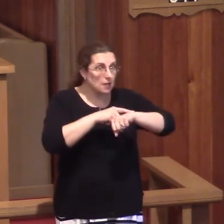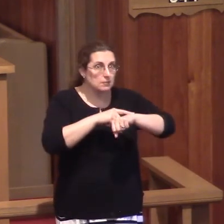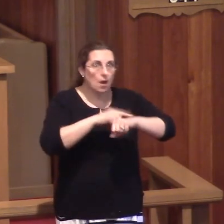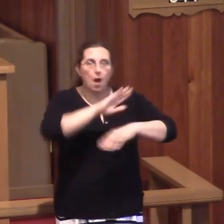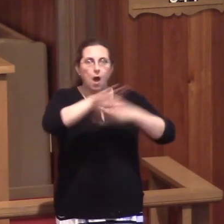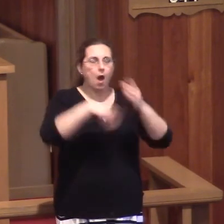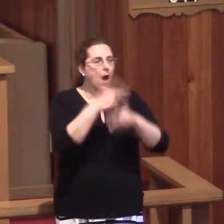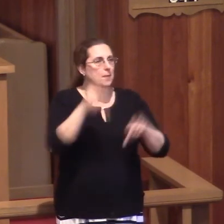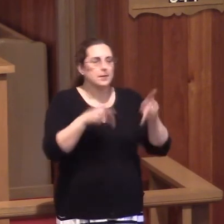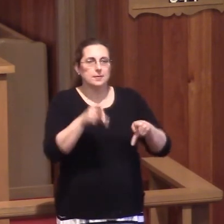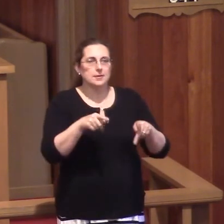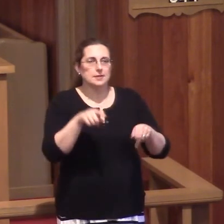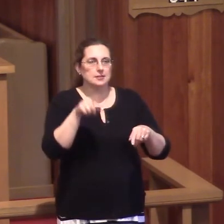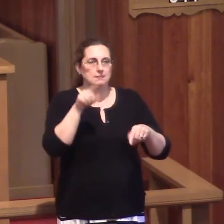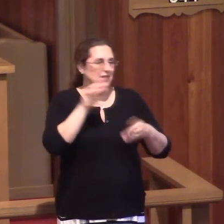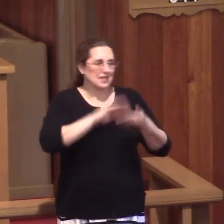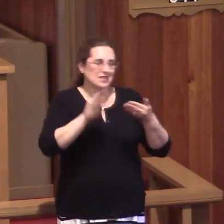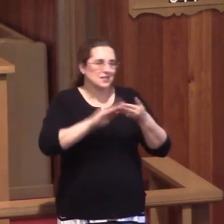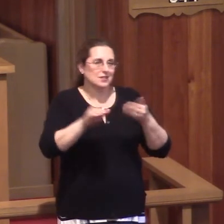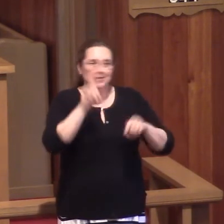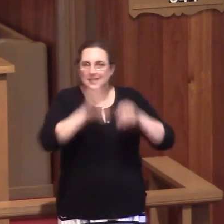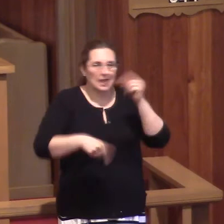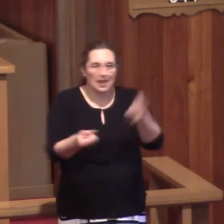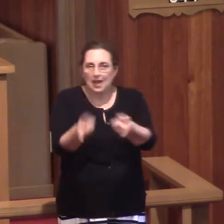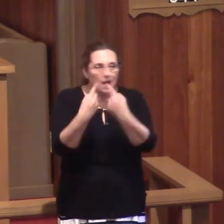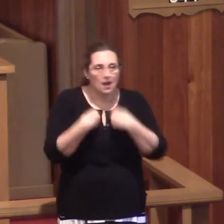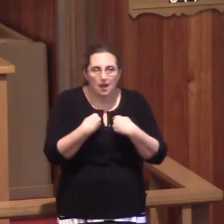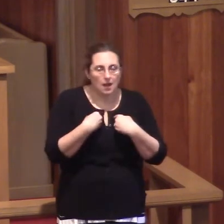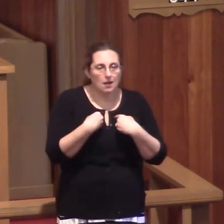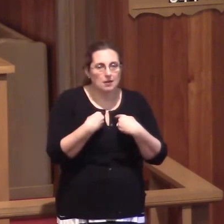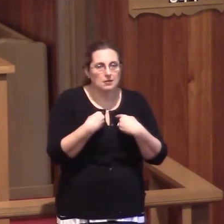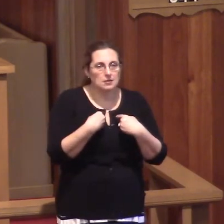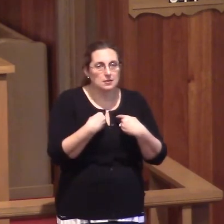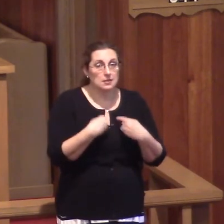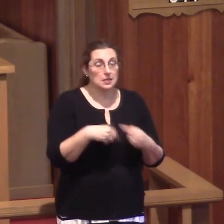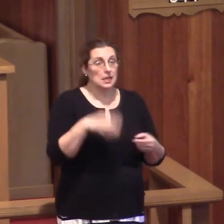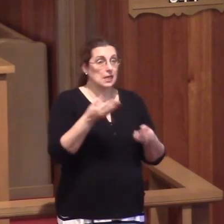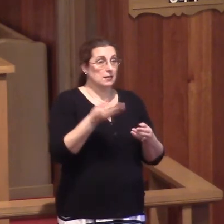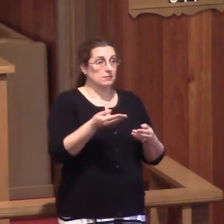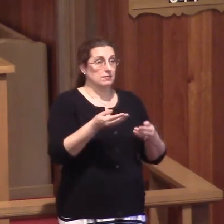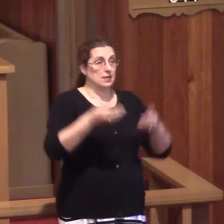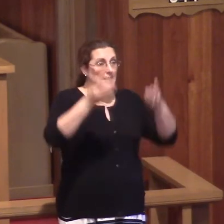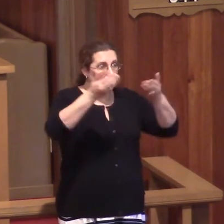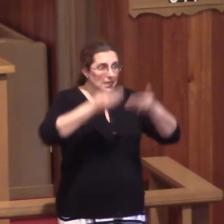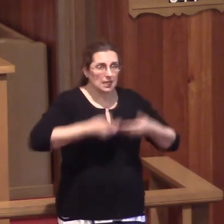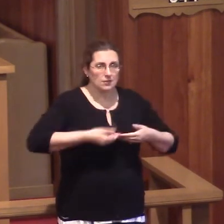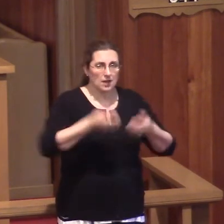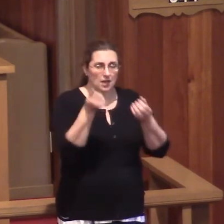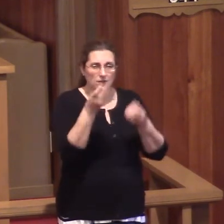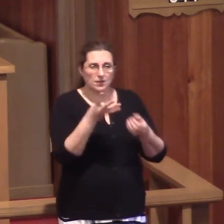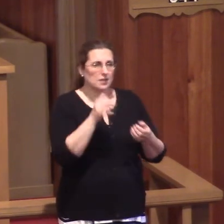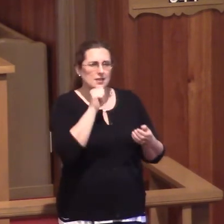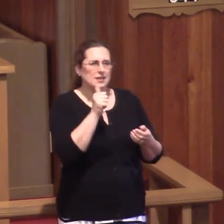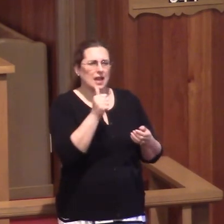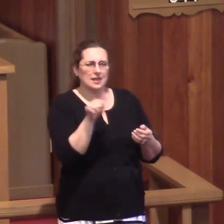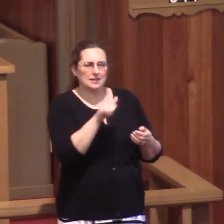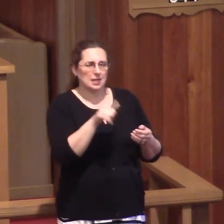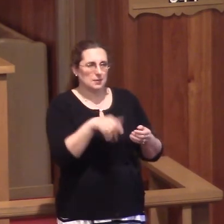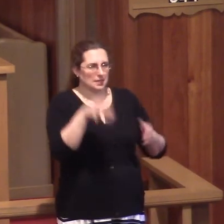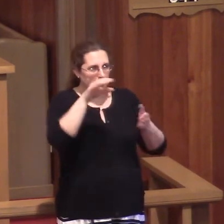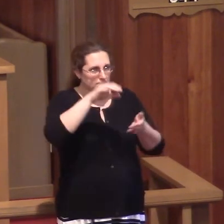reclaimed excuses. He didn't just invite a few Like the finalists That get the amount of peanuts.